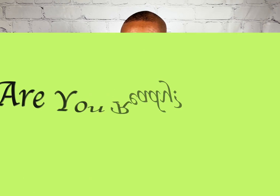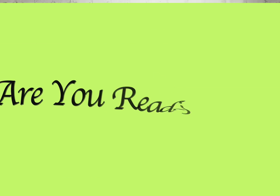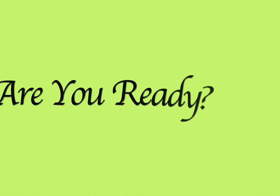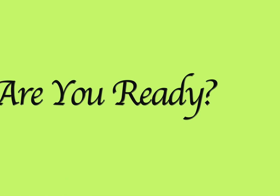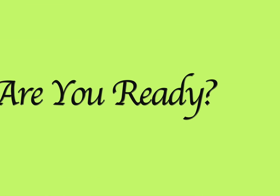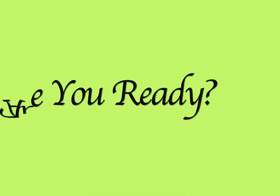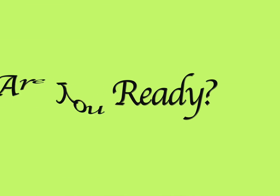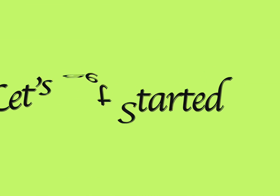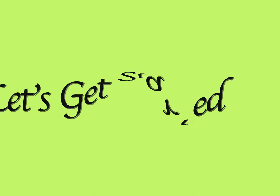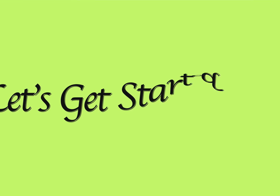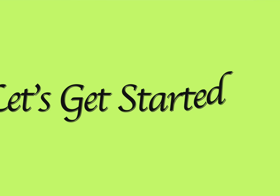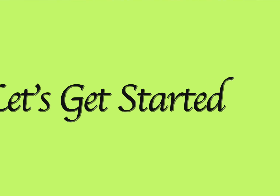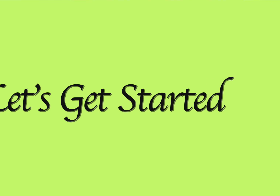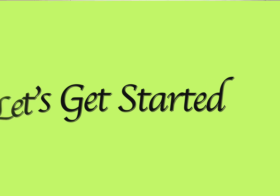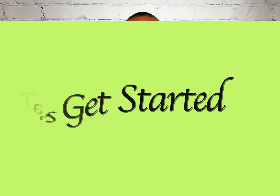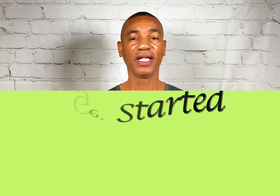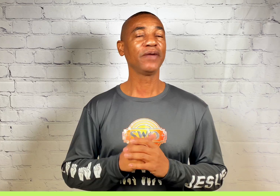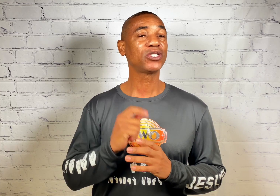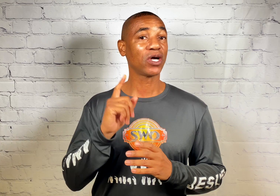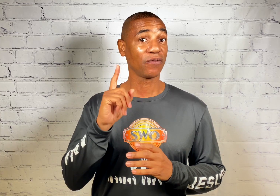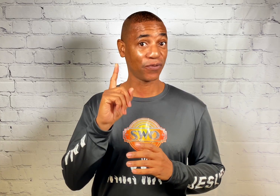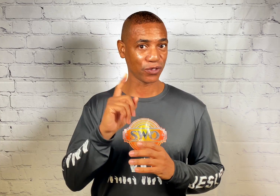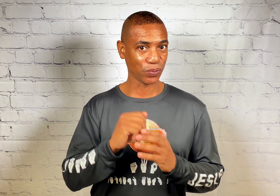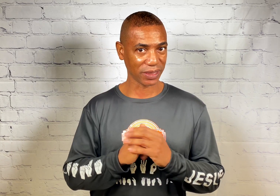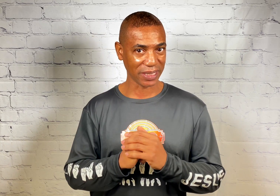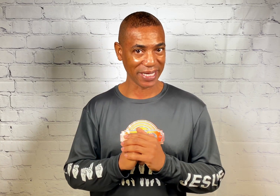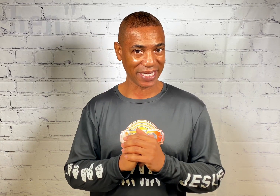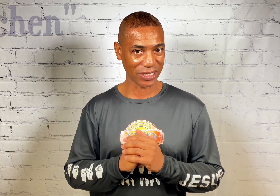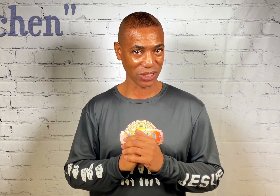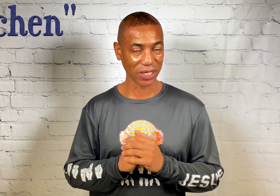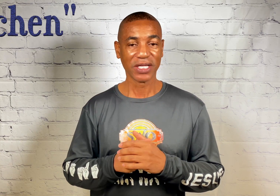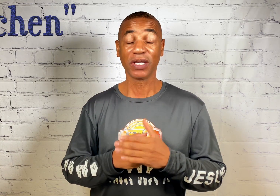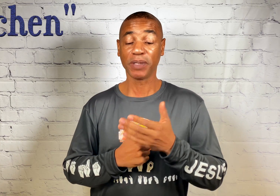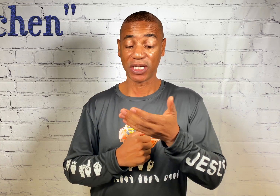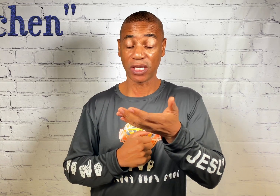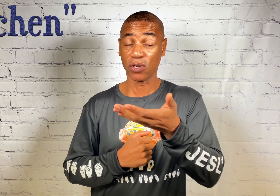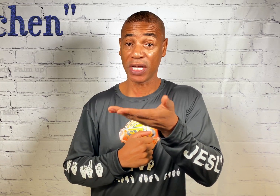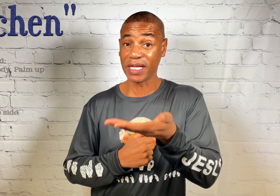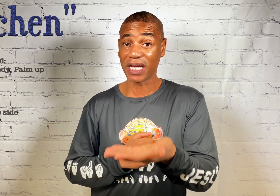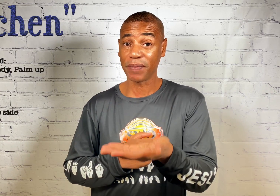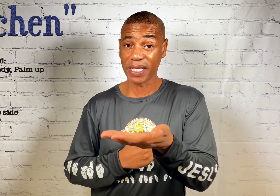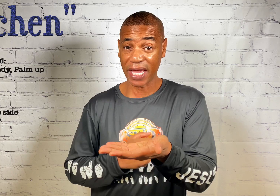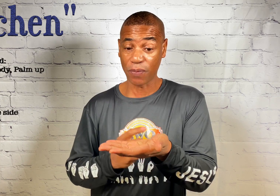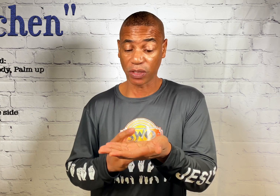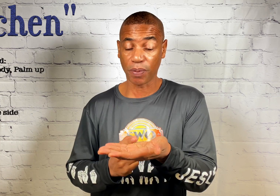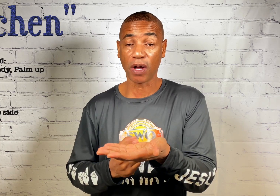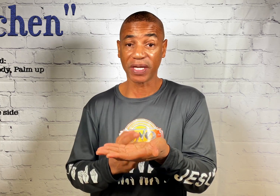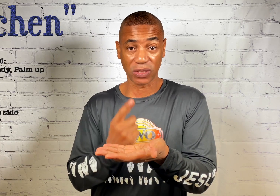ready? Let's get started. Now let me start first with the sign kitchen. Simply take your non-dominant hand with the palm extended